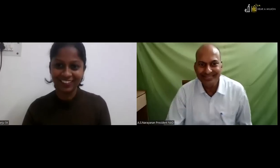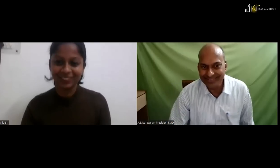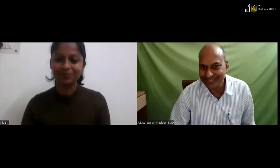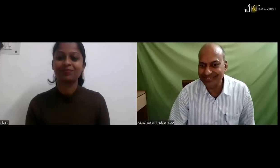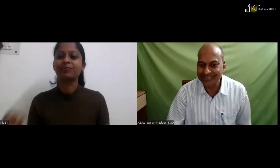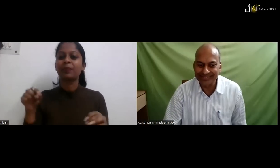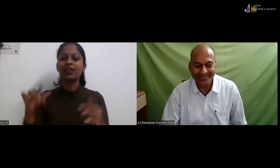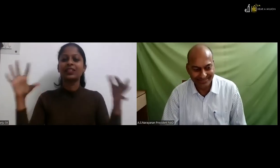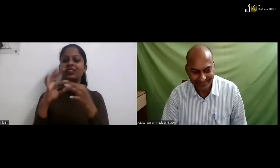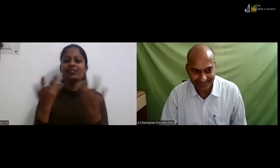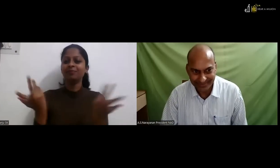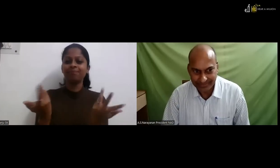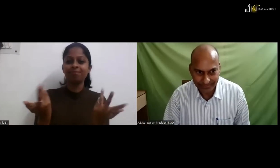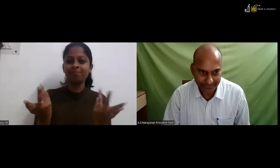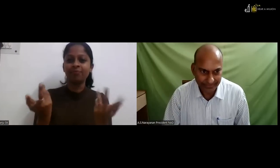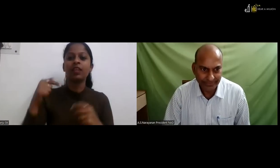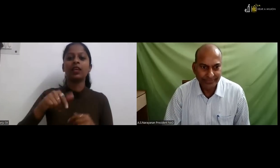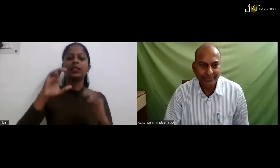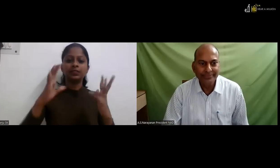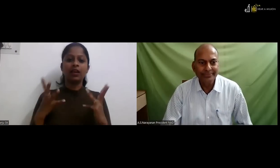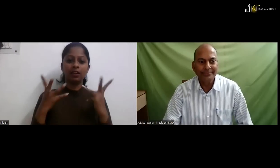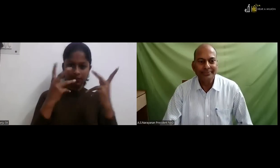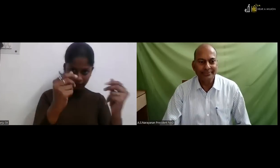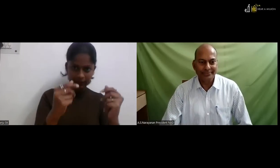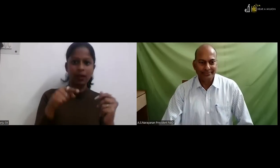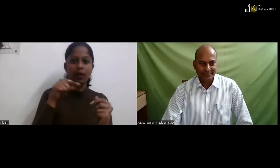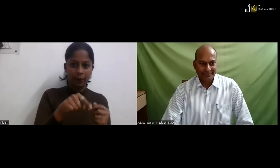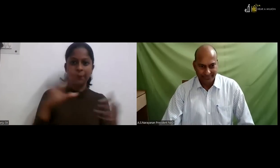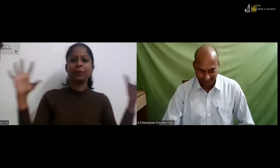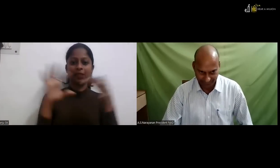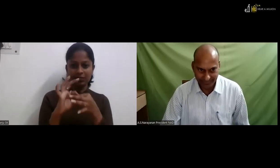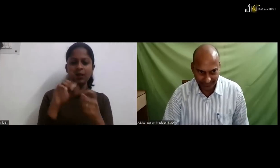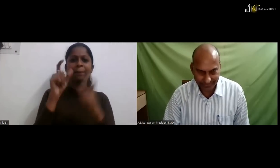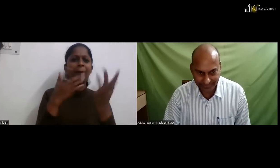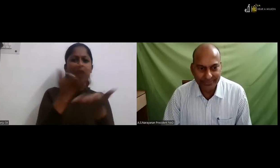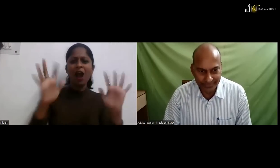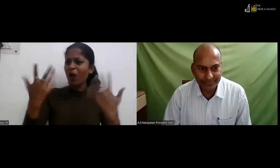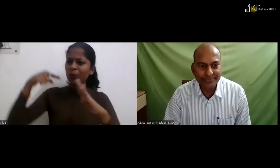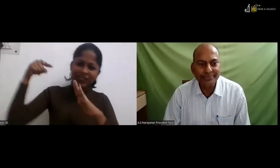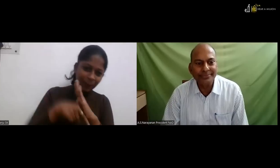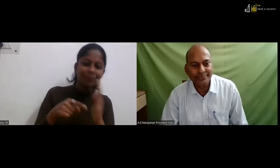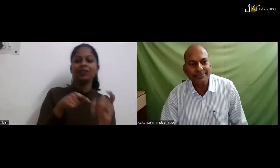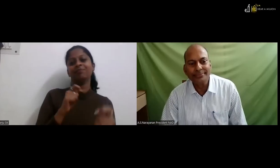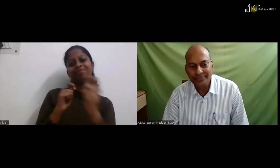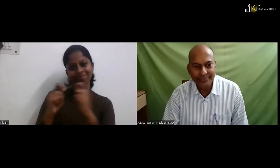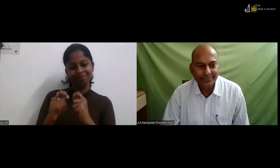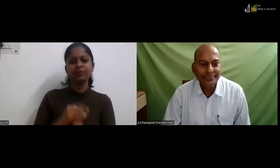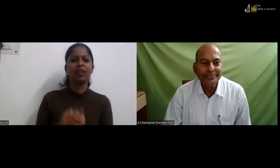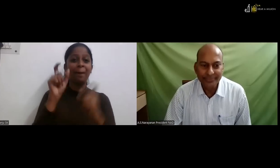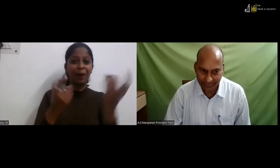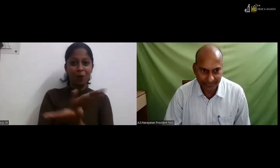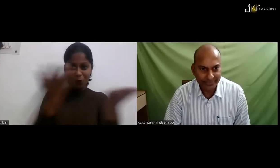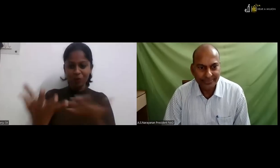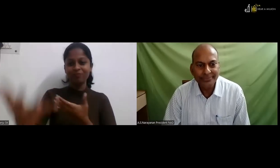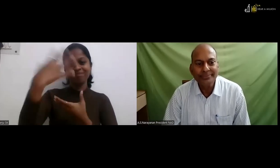that wherever you are. Okay. So, can you please brief us like about the census for whom we are